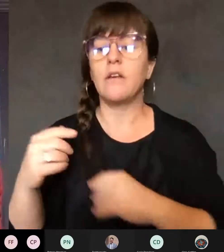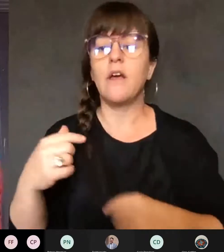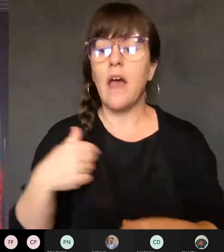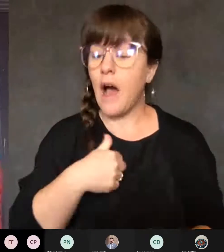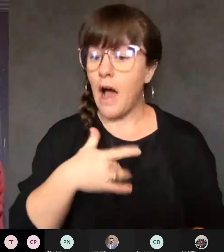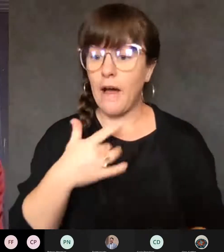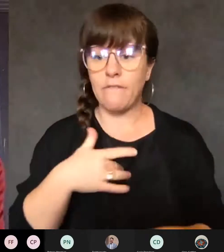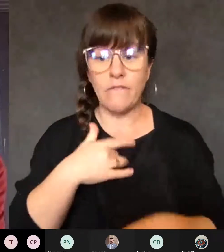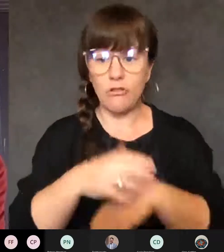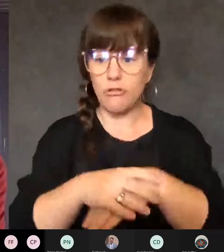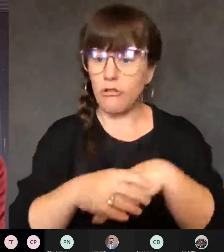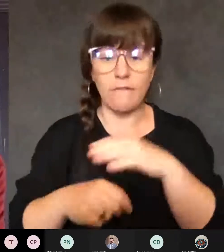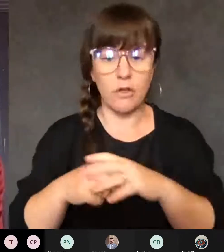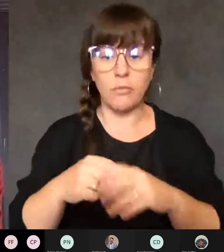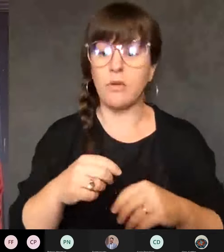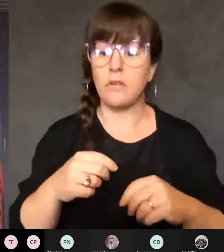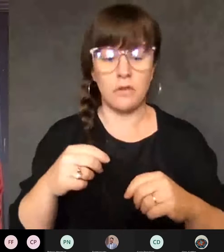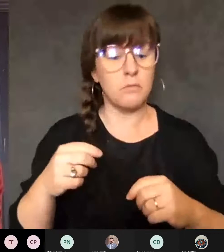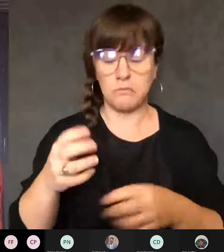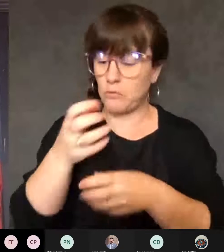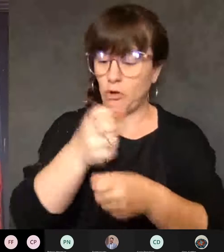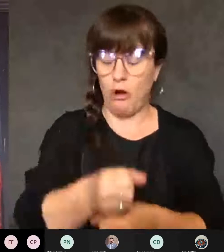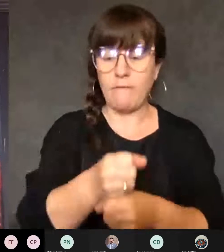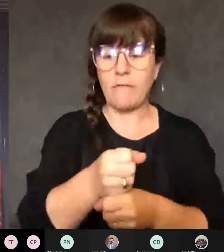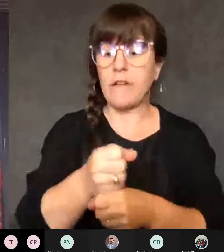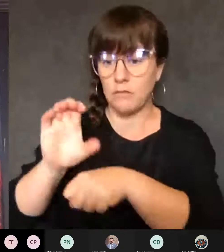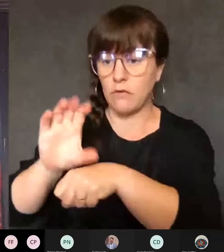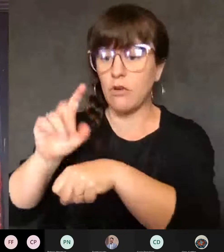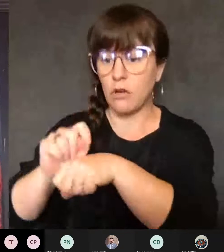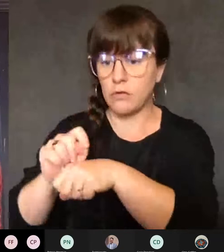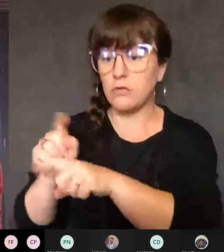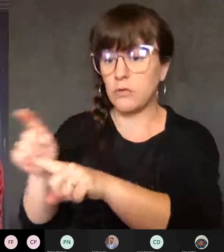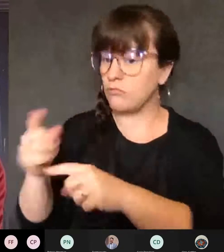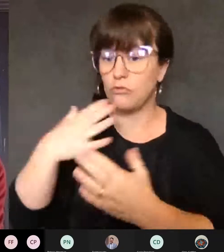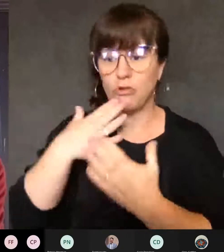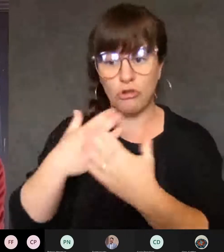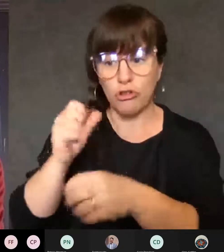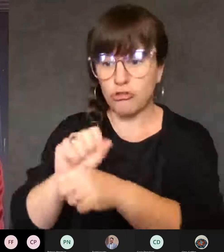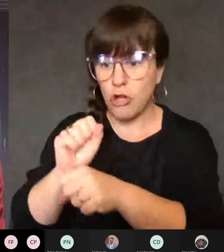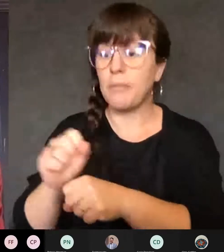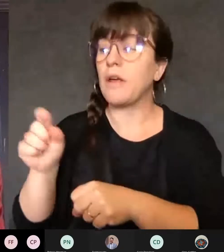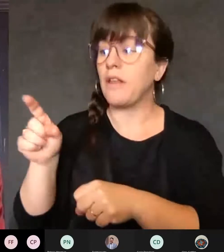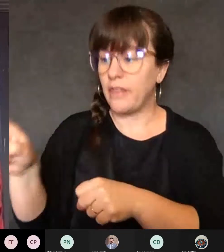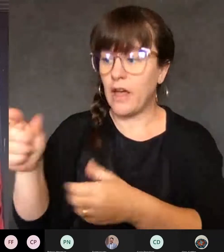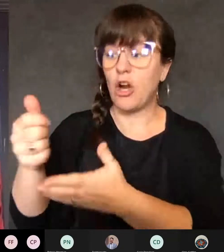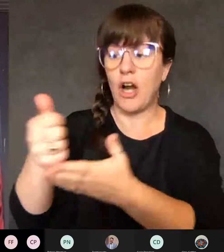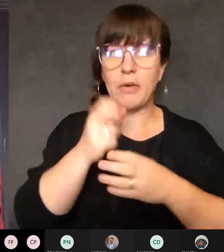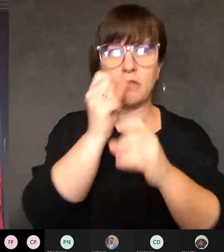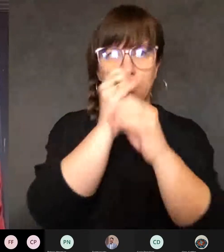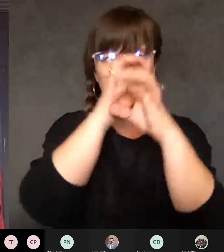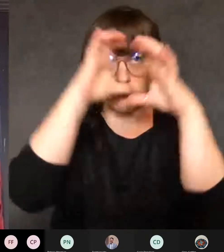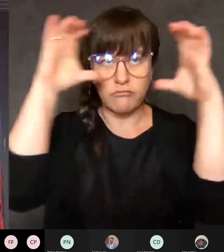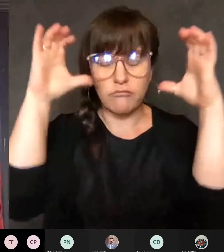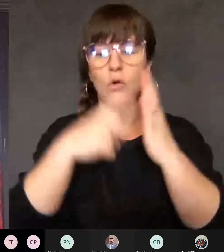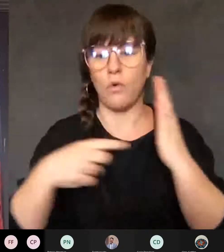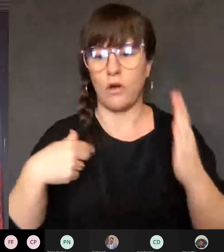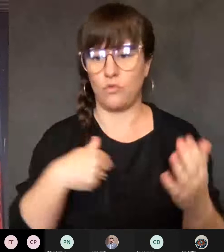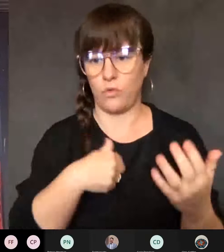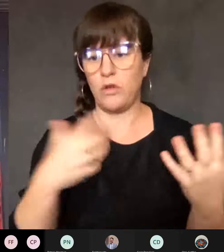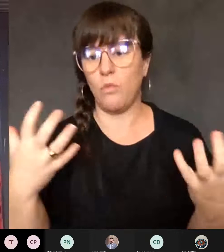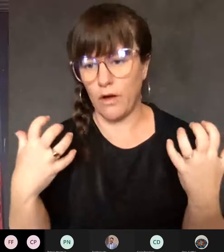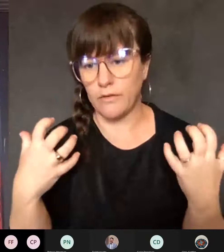contracted with, so that they're really helping us to really envision what we want. So obviously, that means that